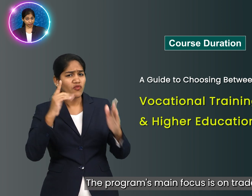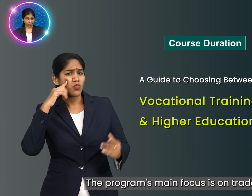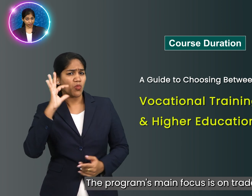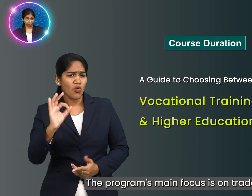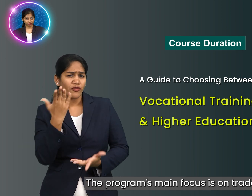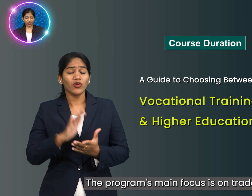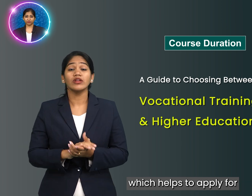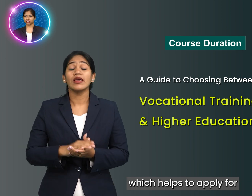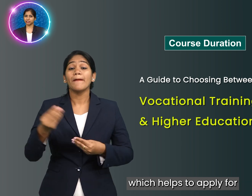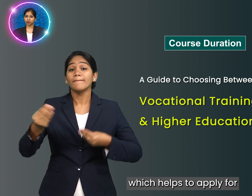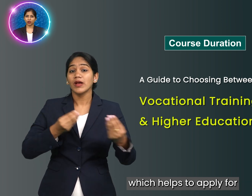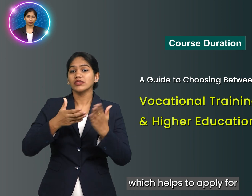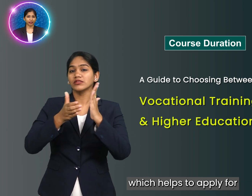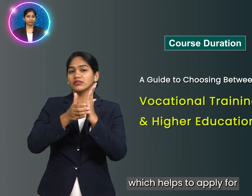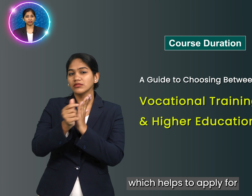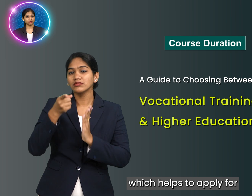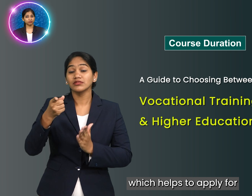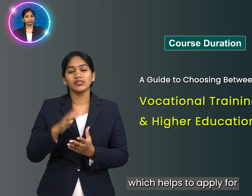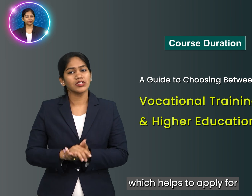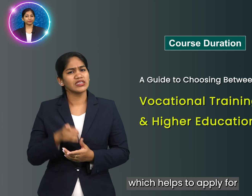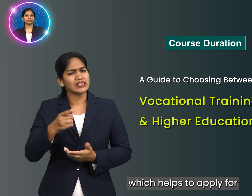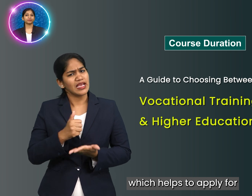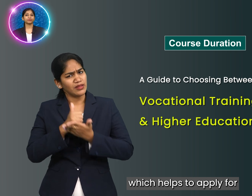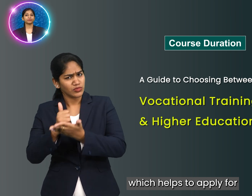trade skills, which helps to apply for